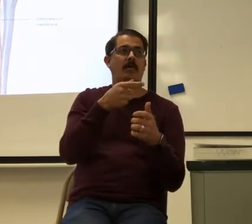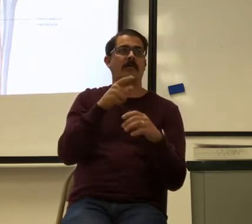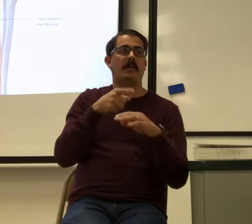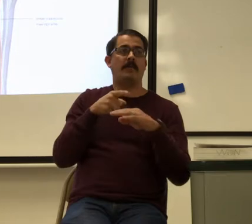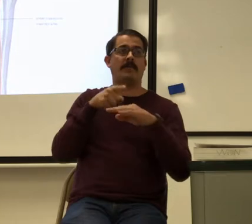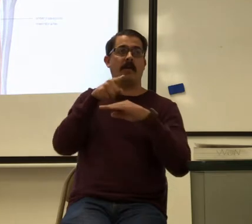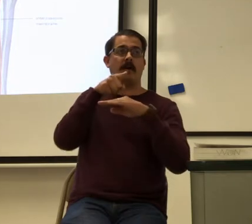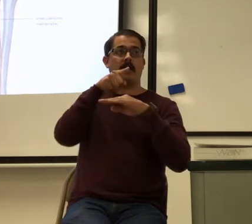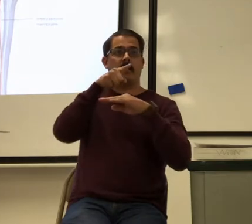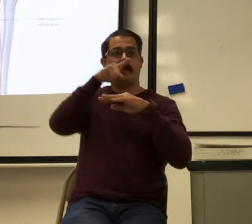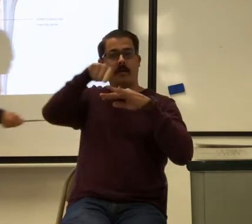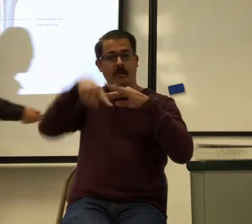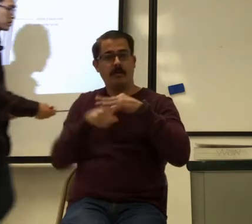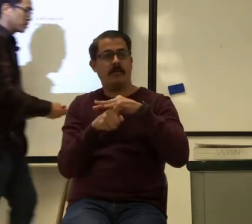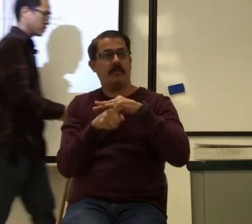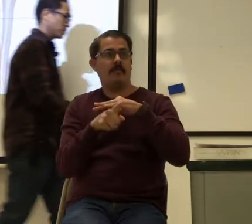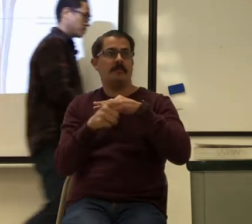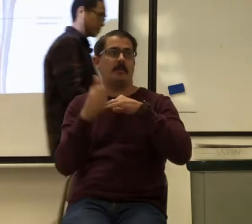back.